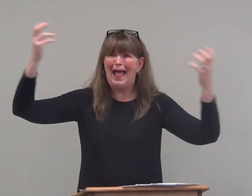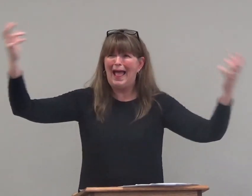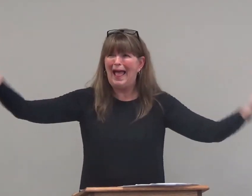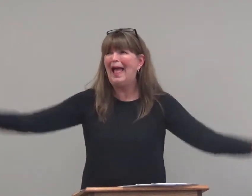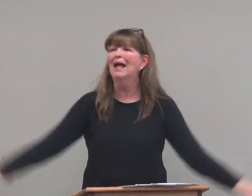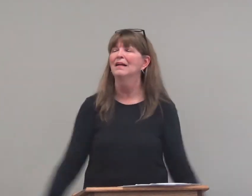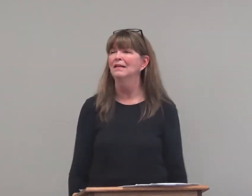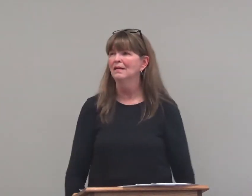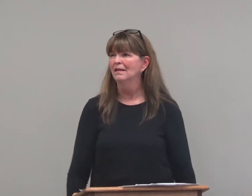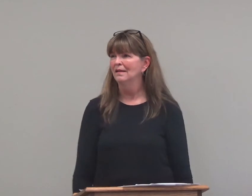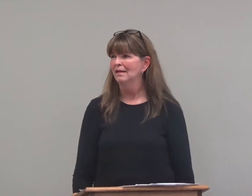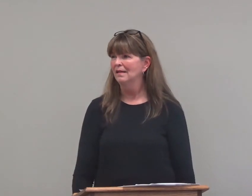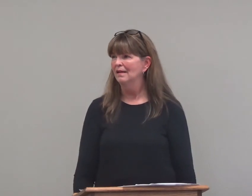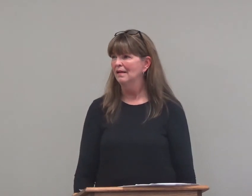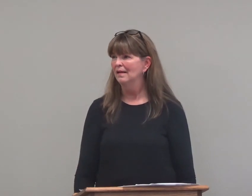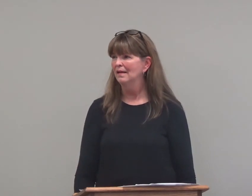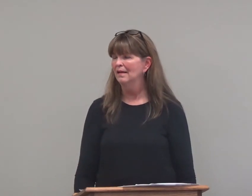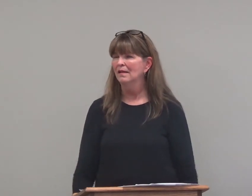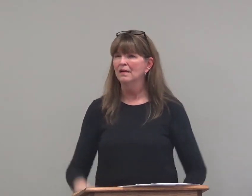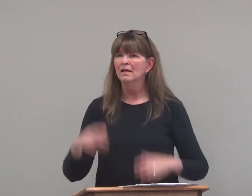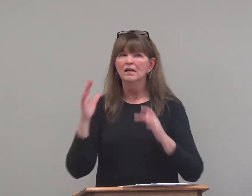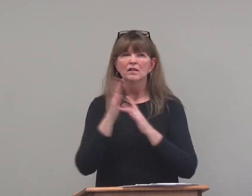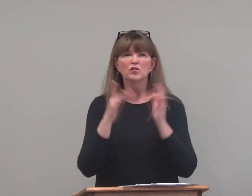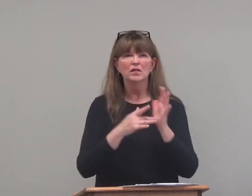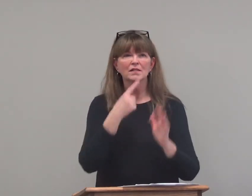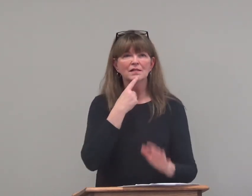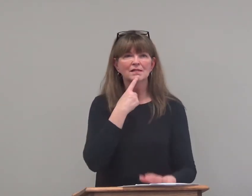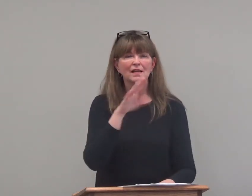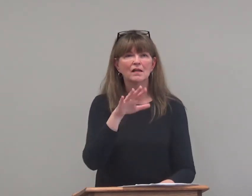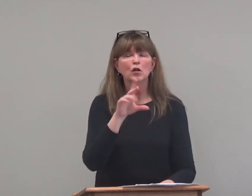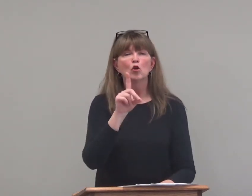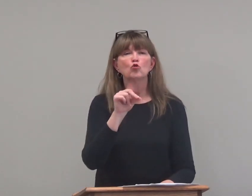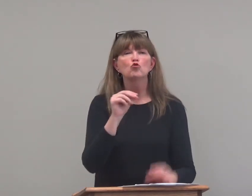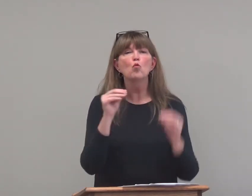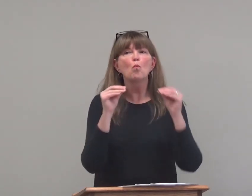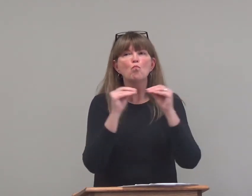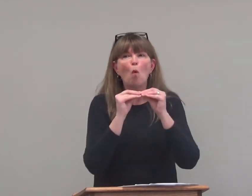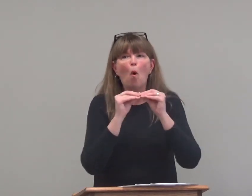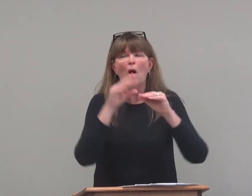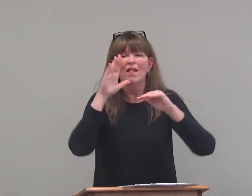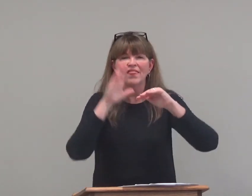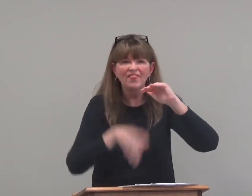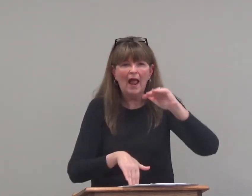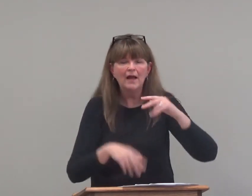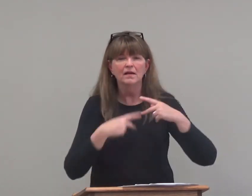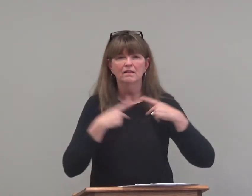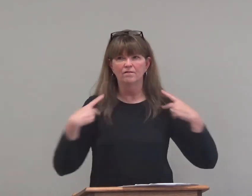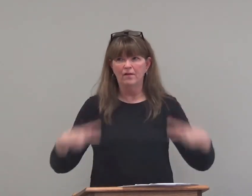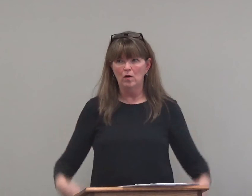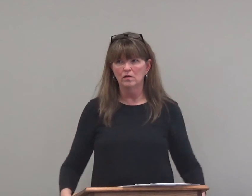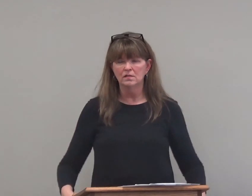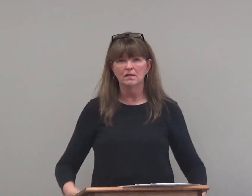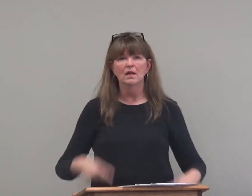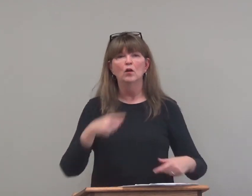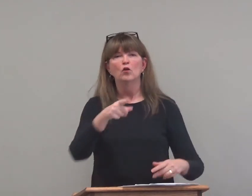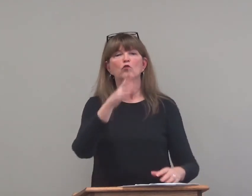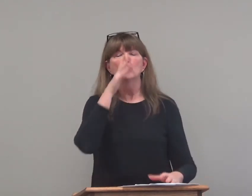calling a big time out to that and railing against it. Jesus says, hey, do more than